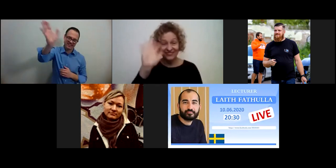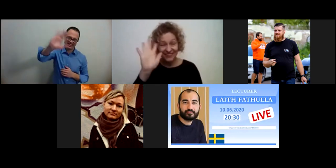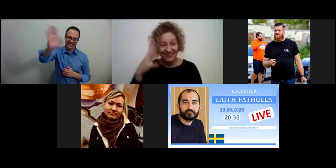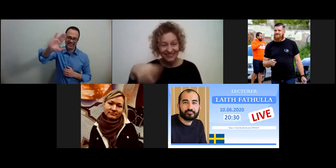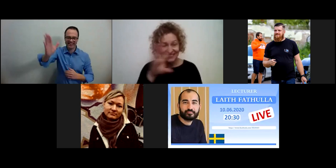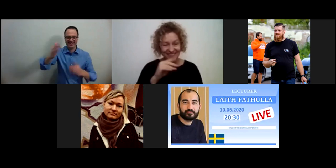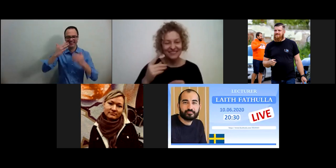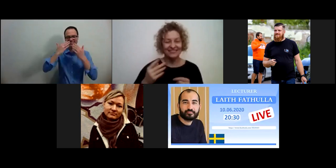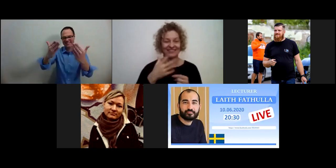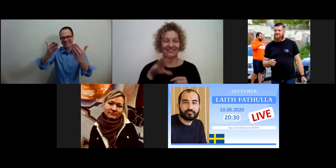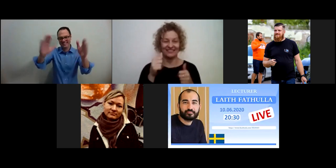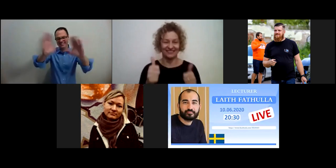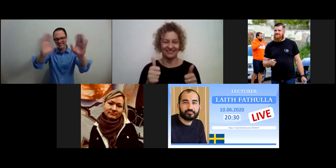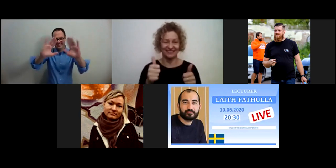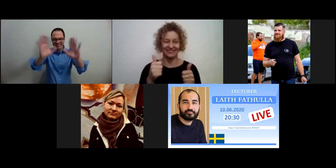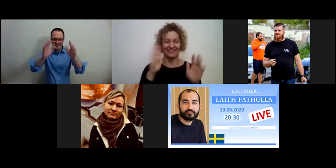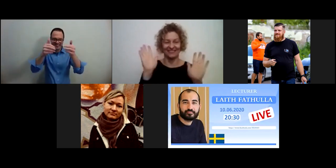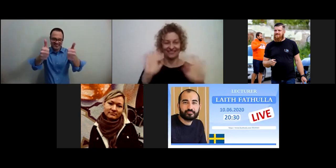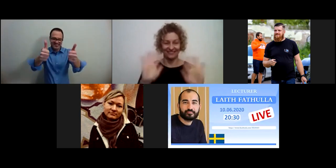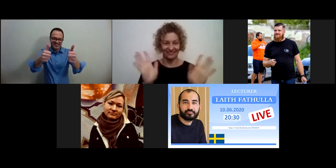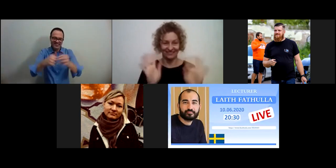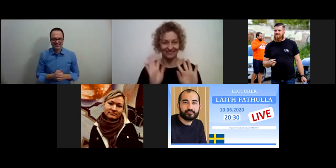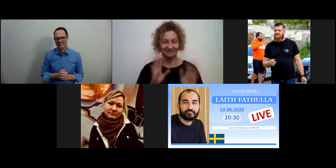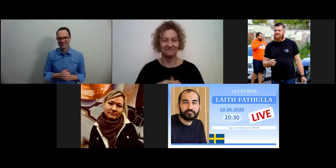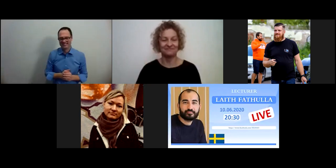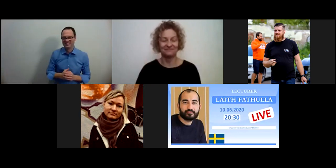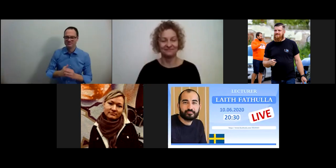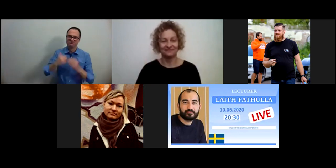I'm traveling, but I really enjoyed the show. Happy to see you.